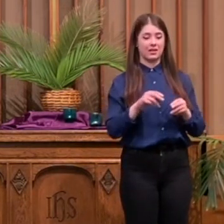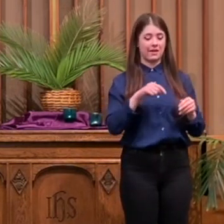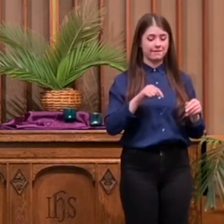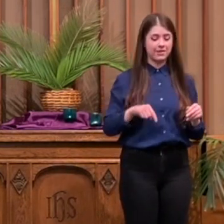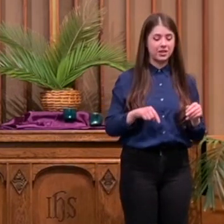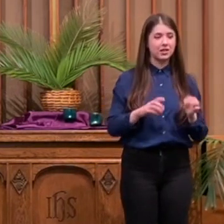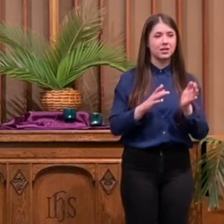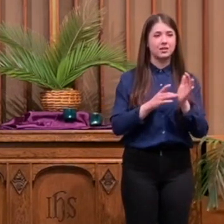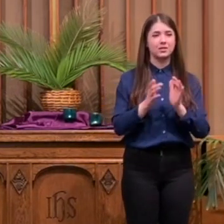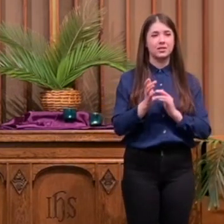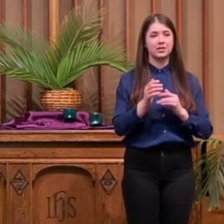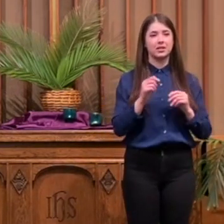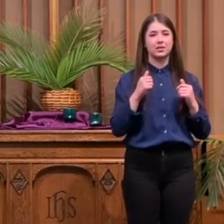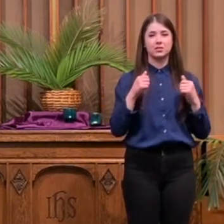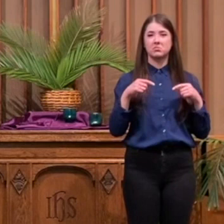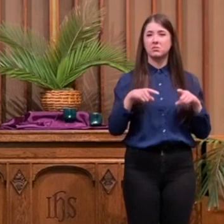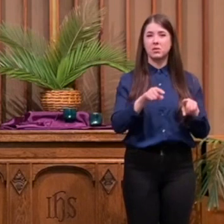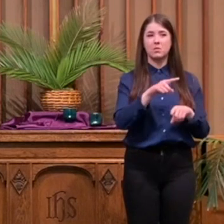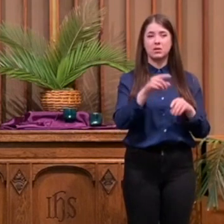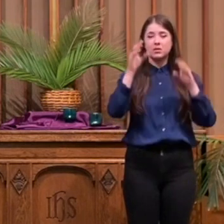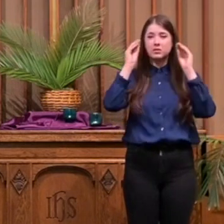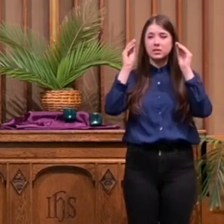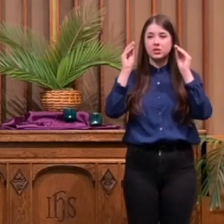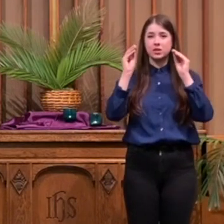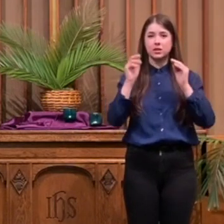teaching, which was the place of a disciple.